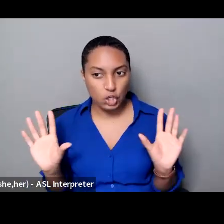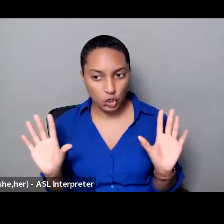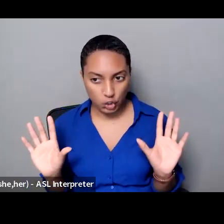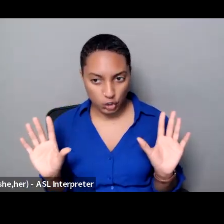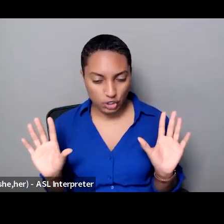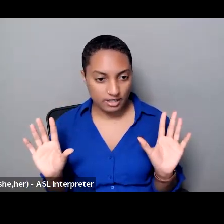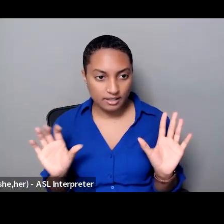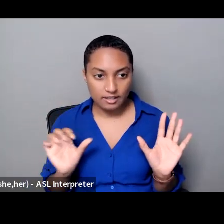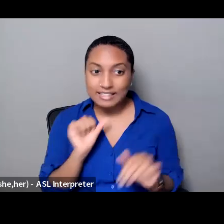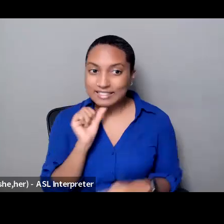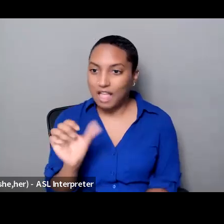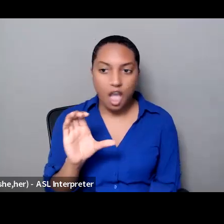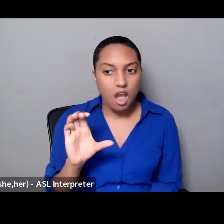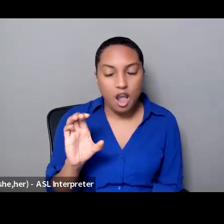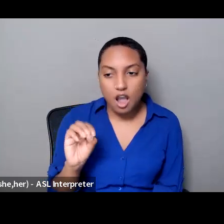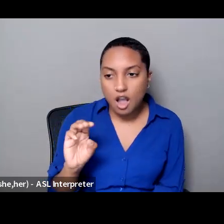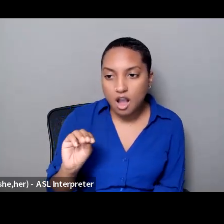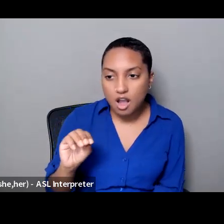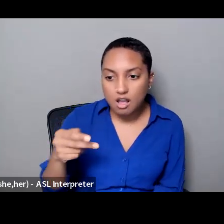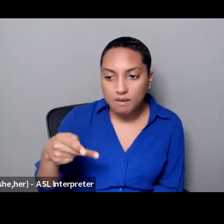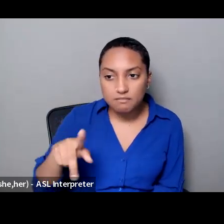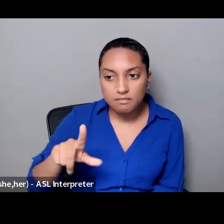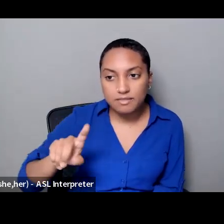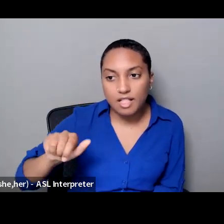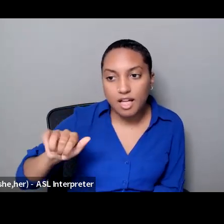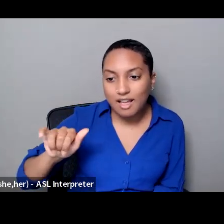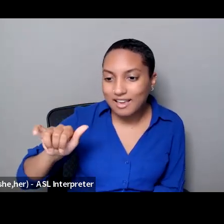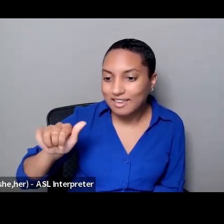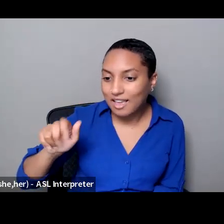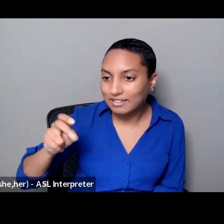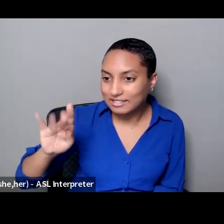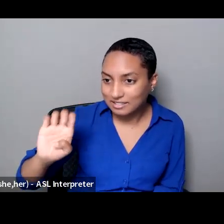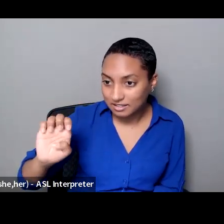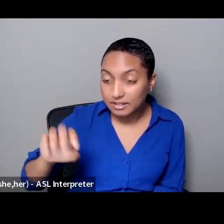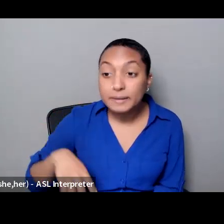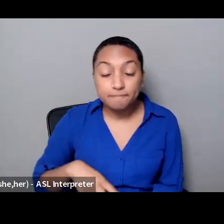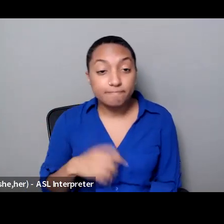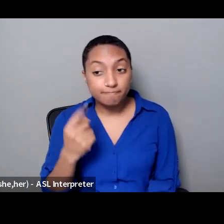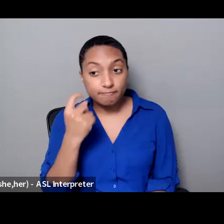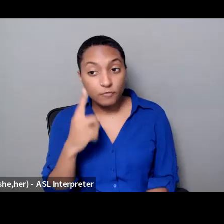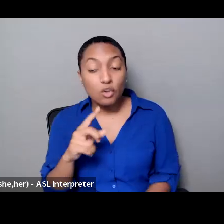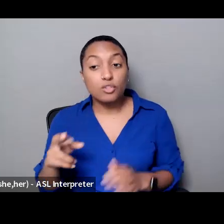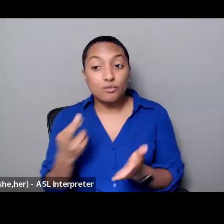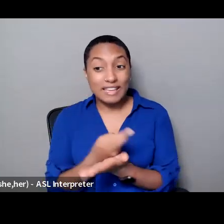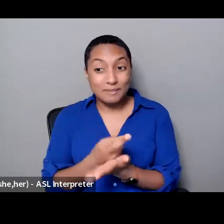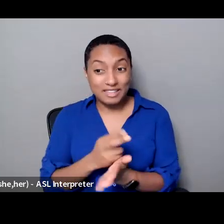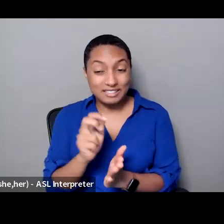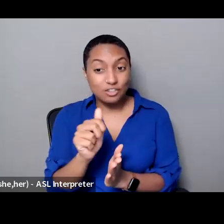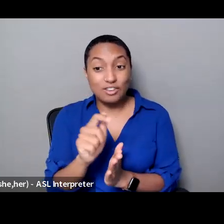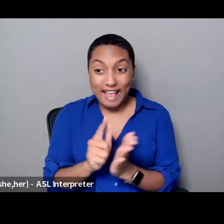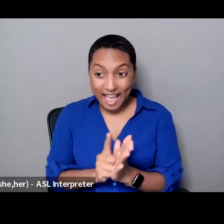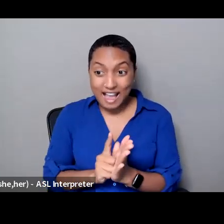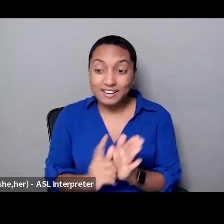the regulations. It shows up in the Rehabilitation Act. It is required. And so